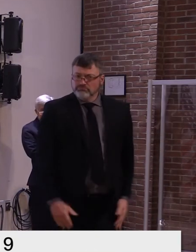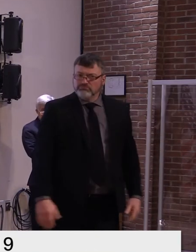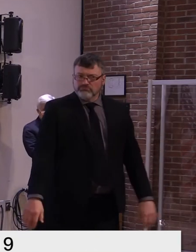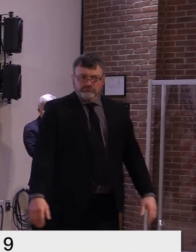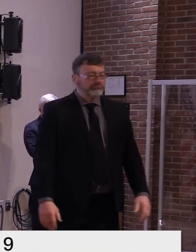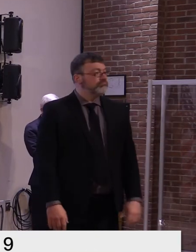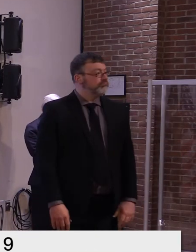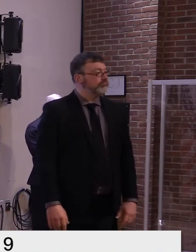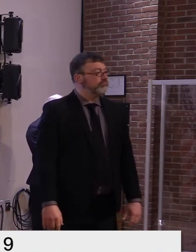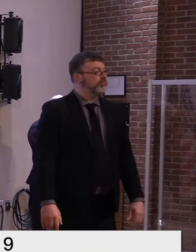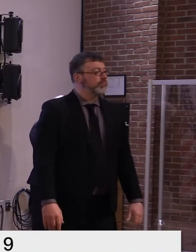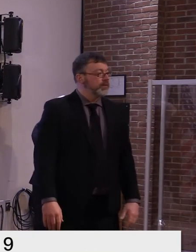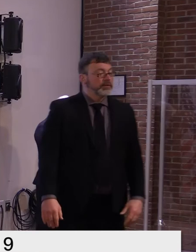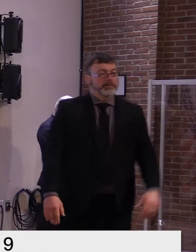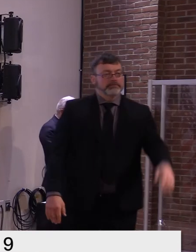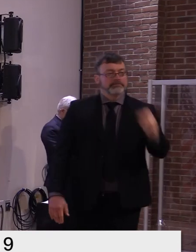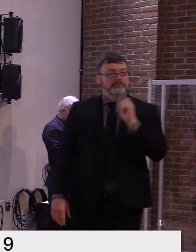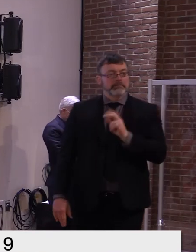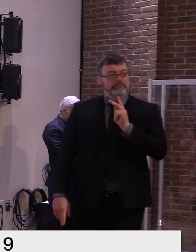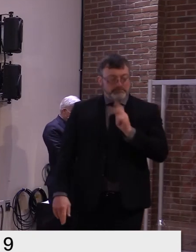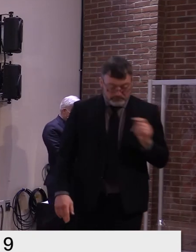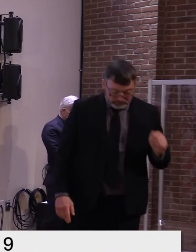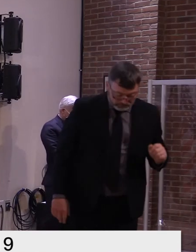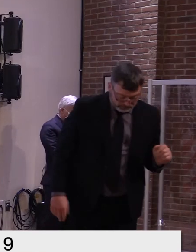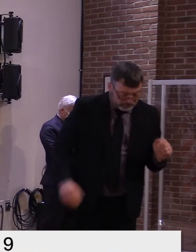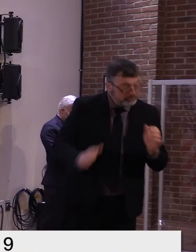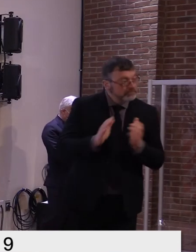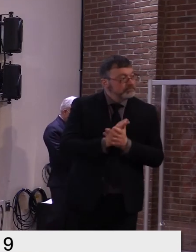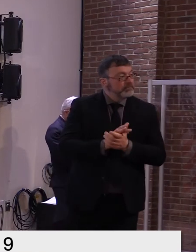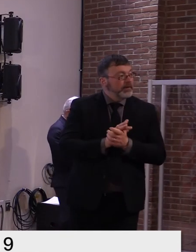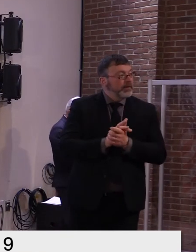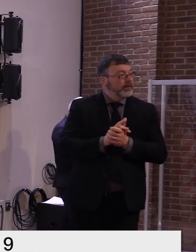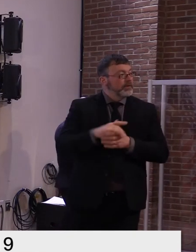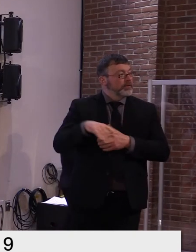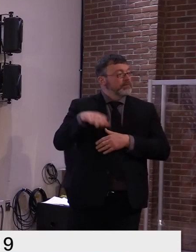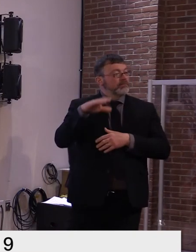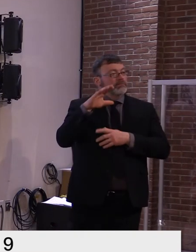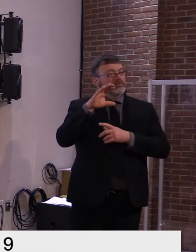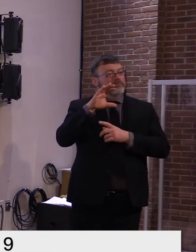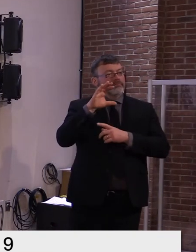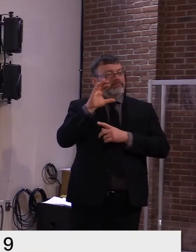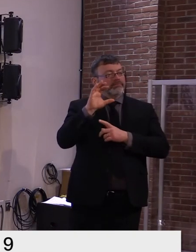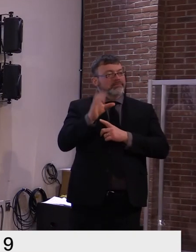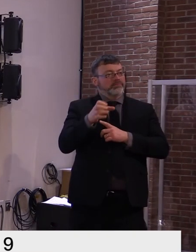All right, thank you. Jolie, Local 22.